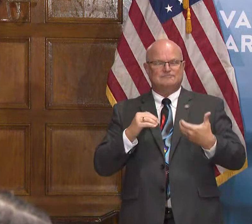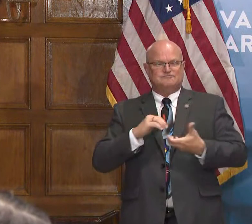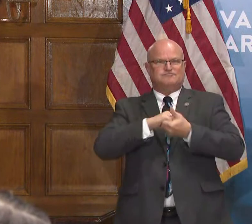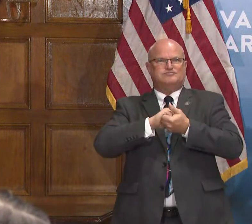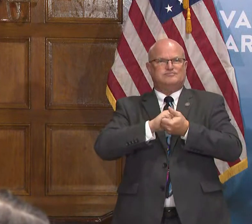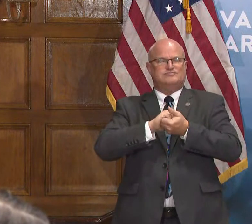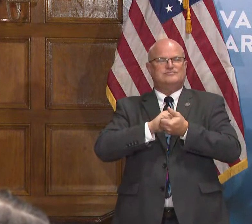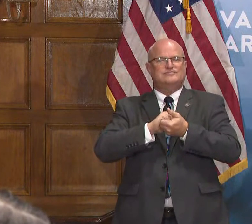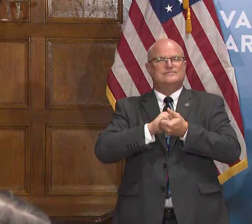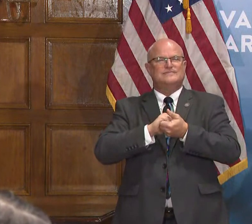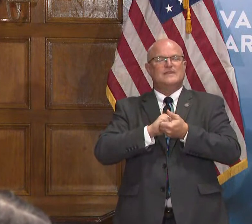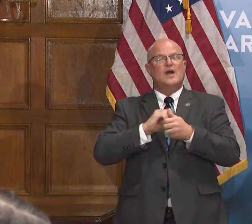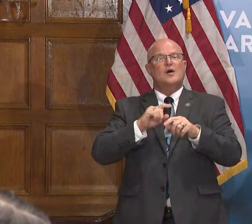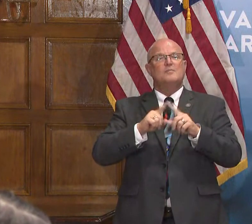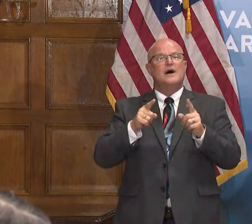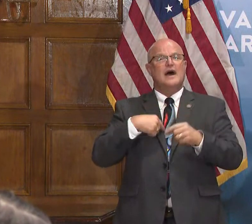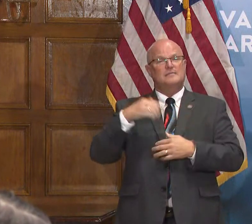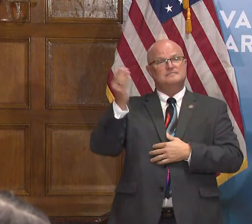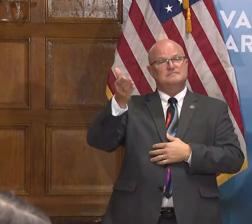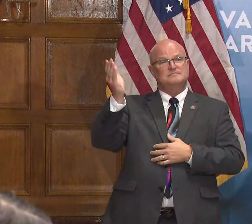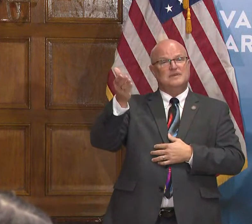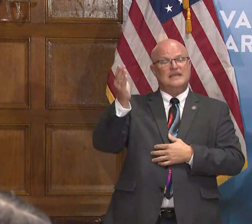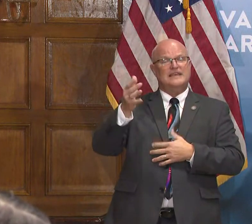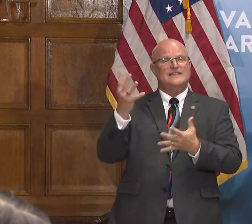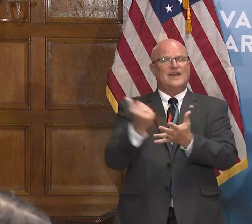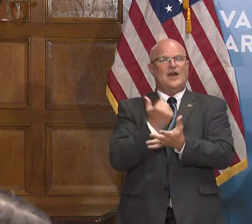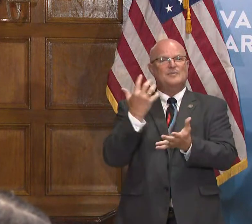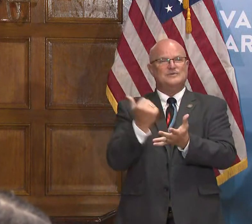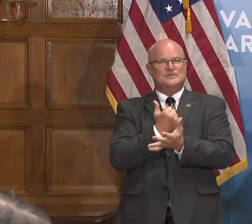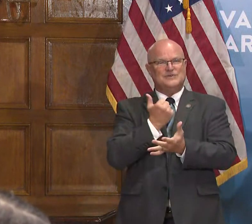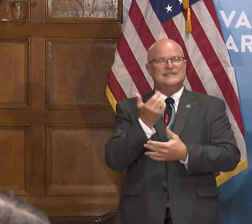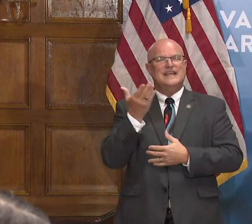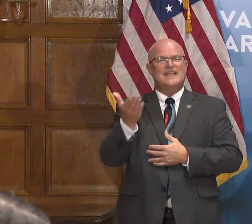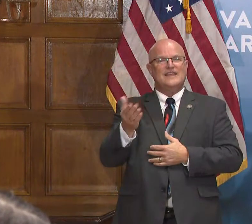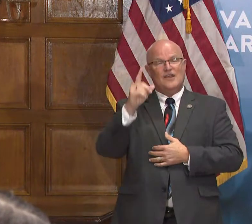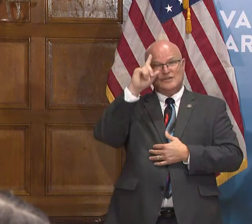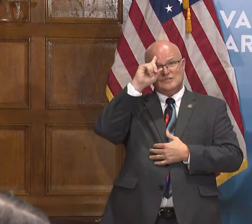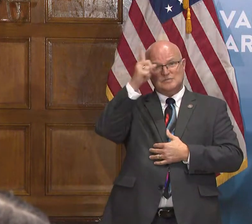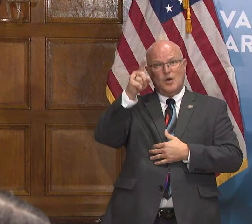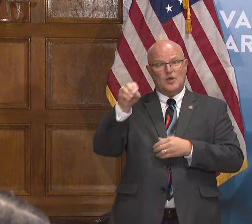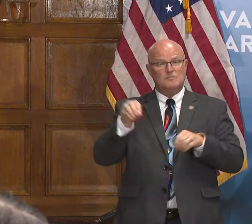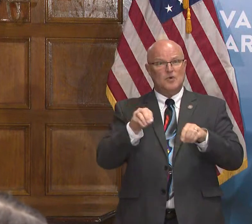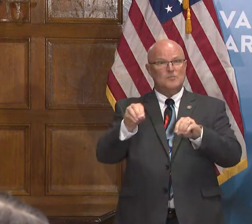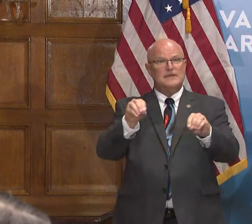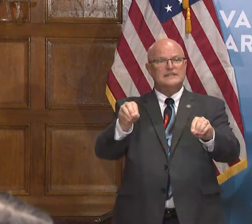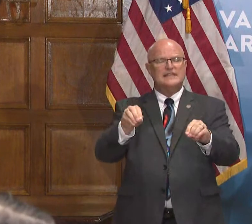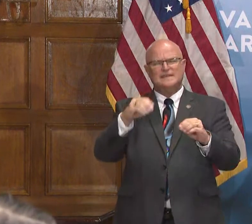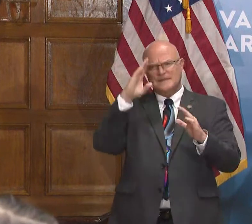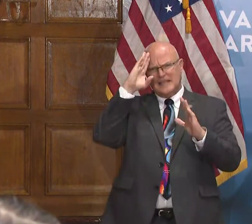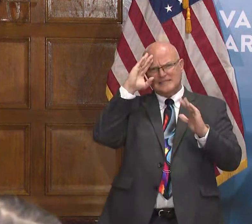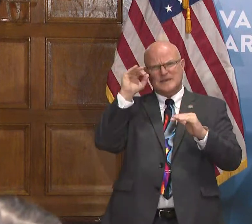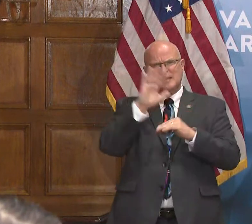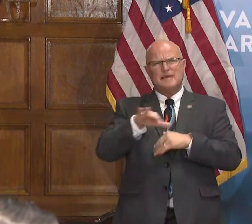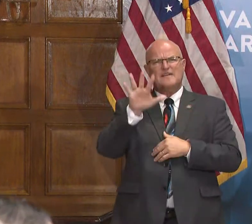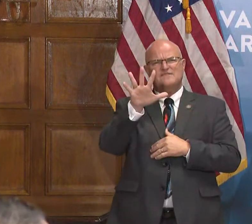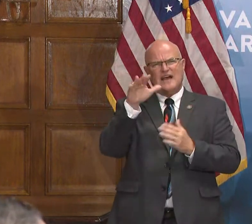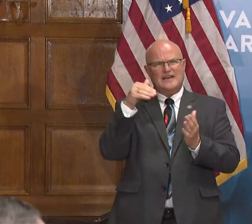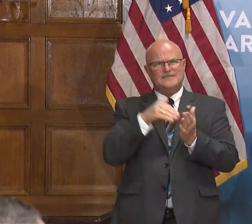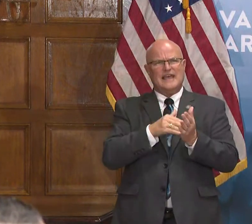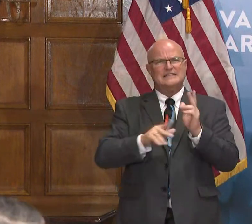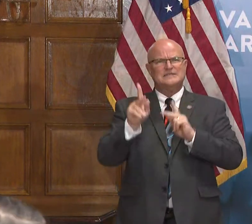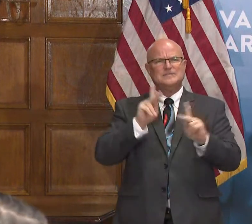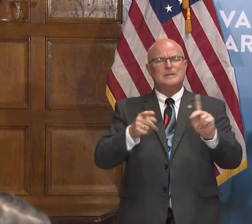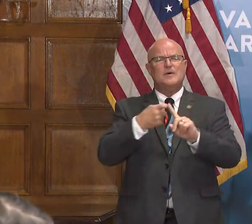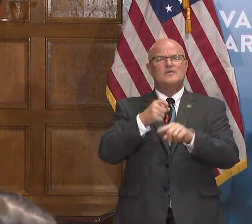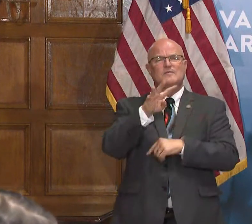that pilot, but we'll be speaking at the opportunities in smart mobility. They're expected to be 5,000 people from